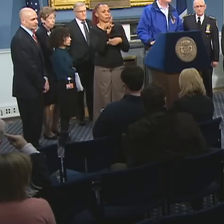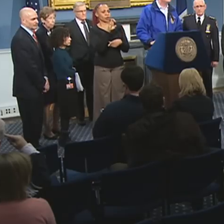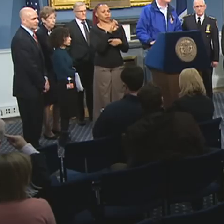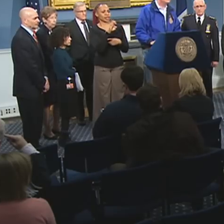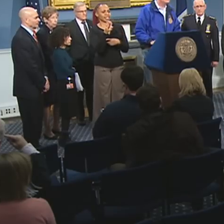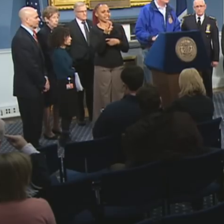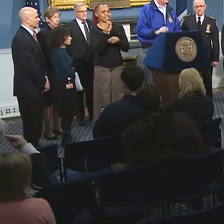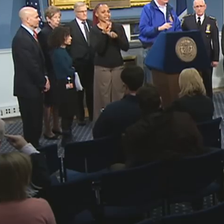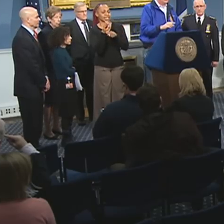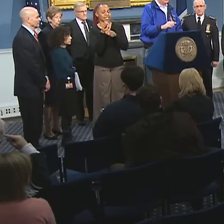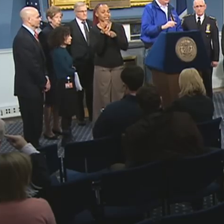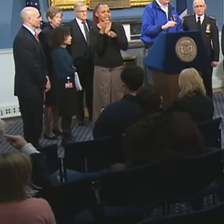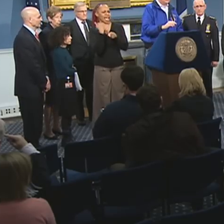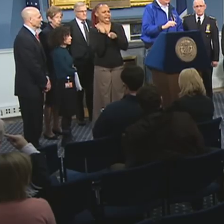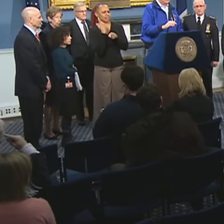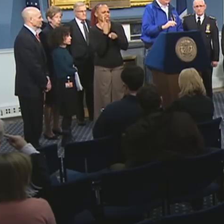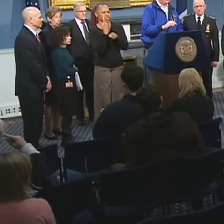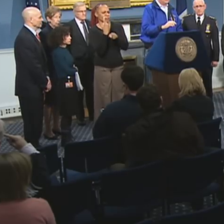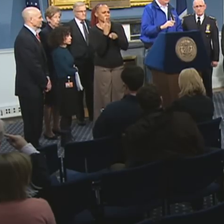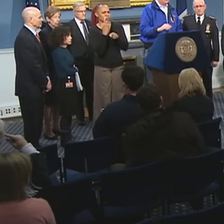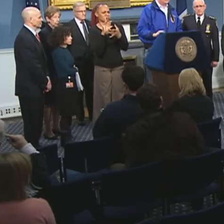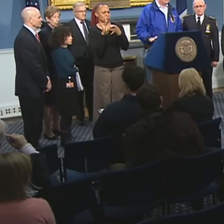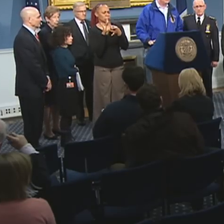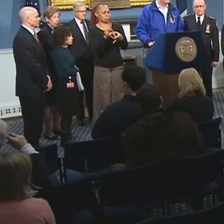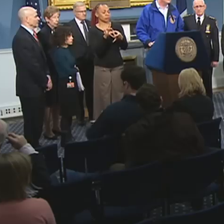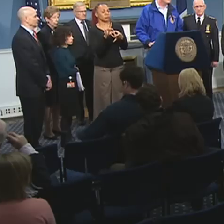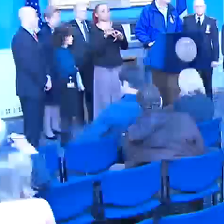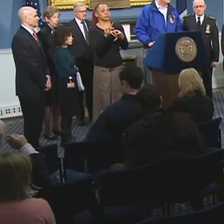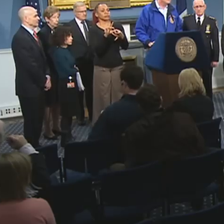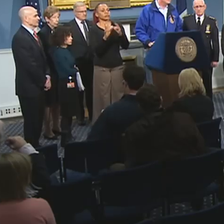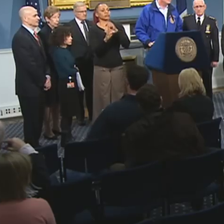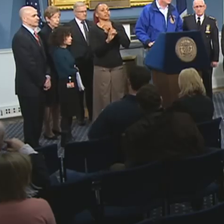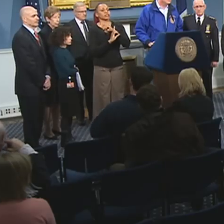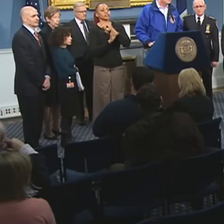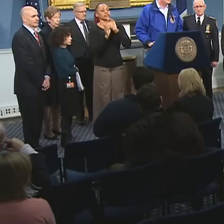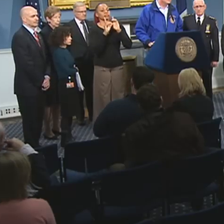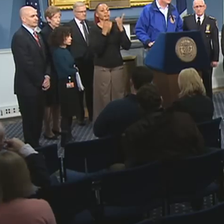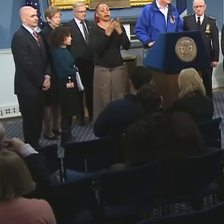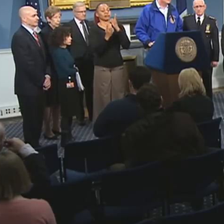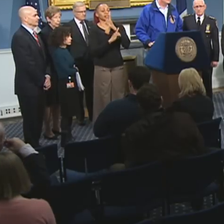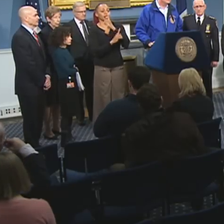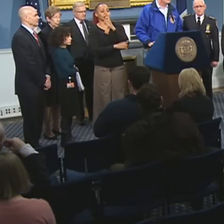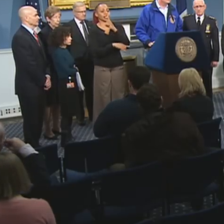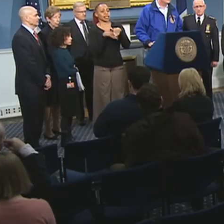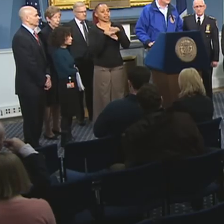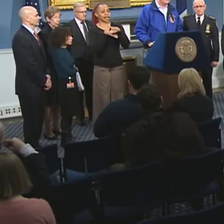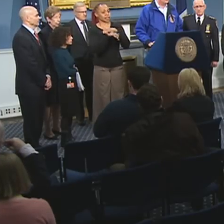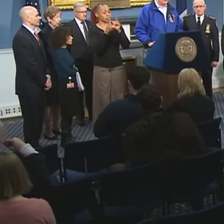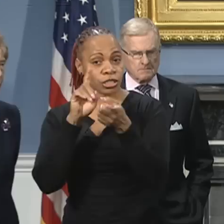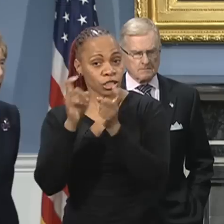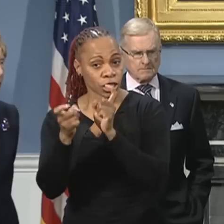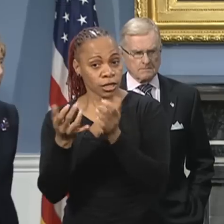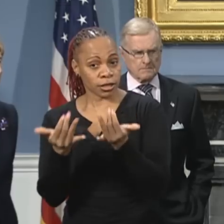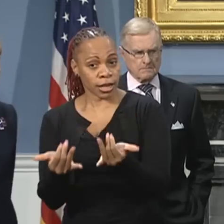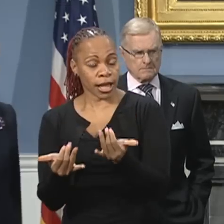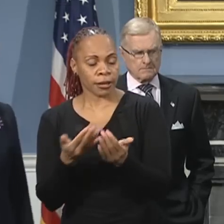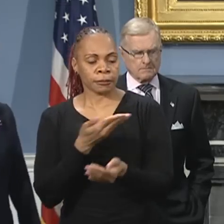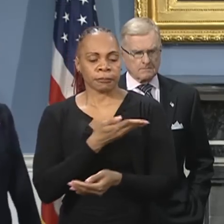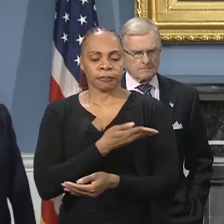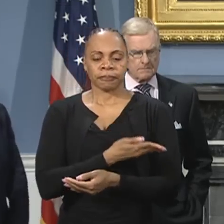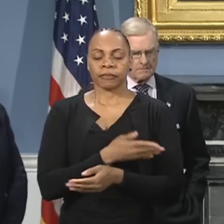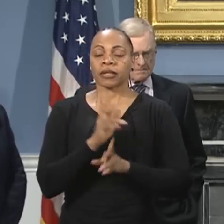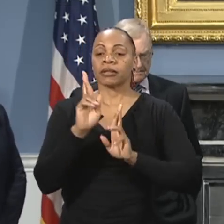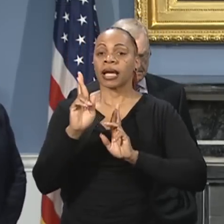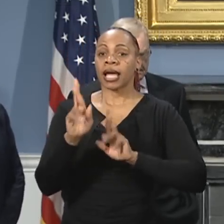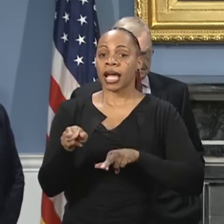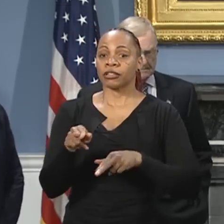do with sanitation access being restricted. Is anything going to change in that this time? Well, let me answer it in